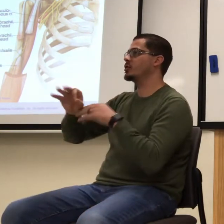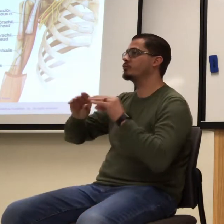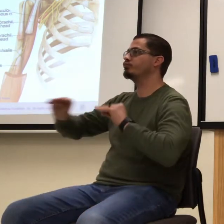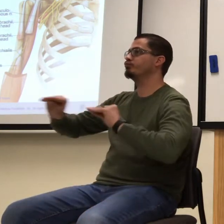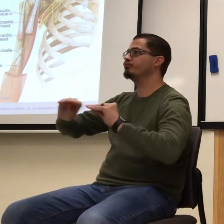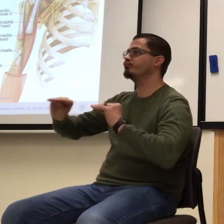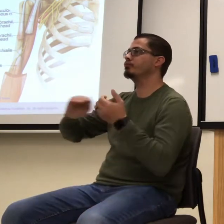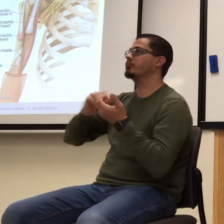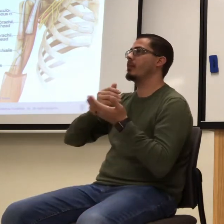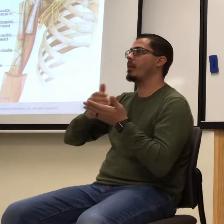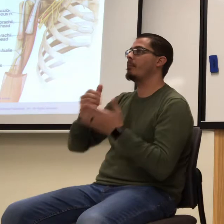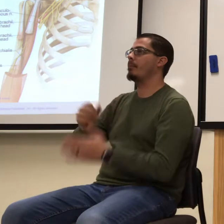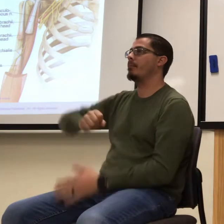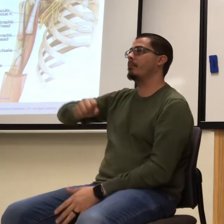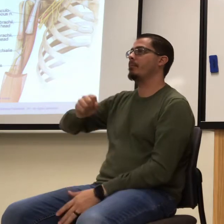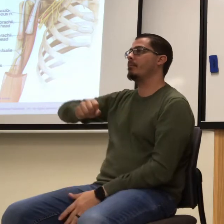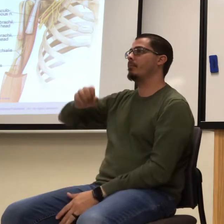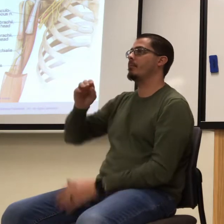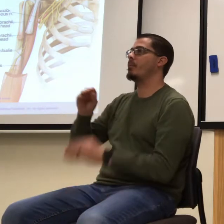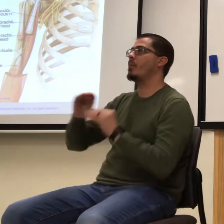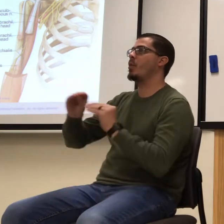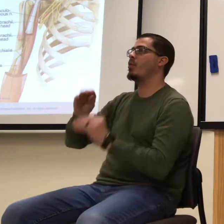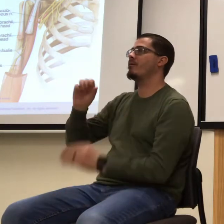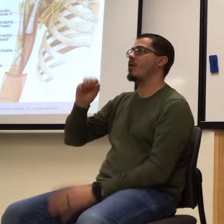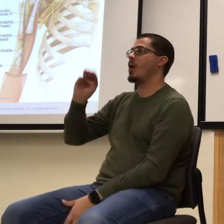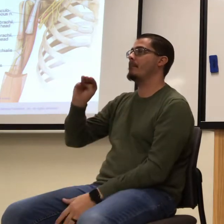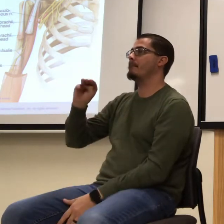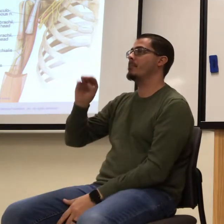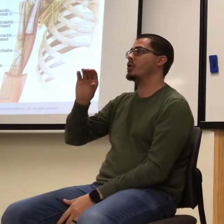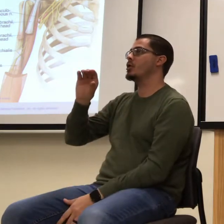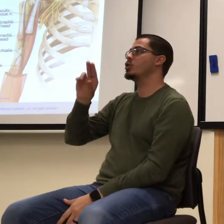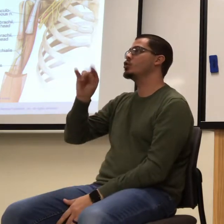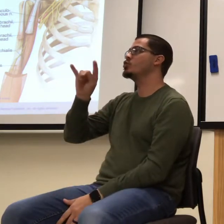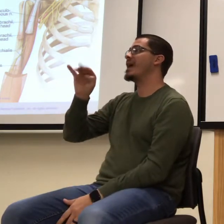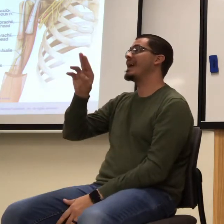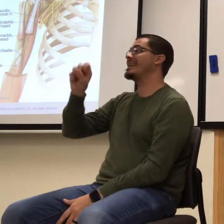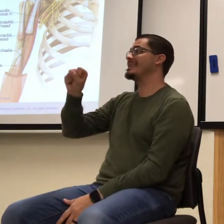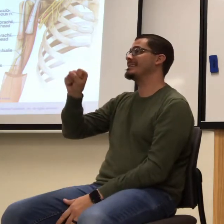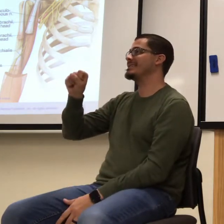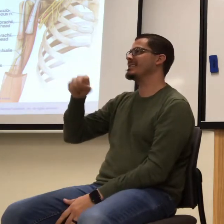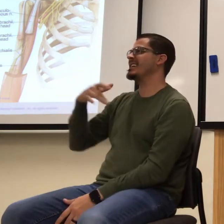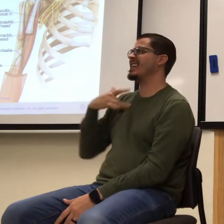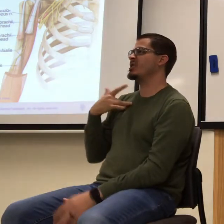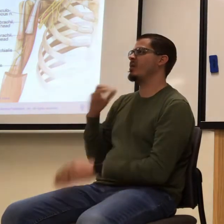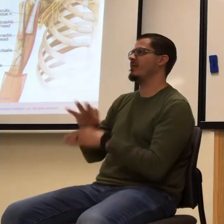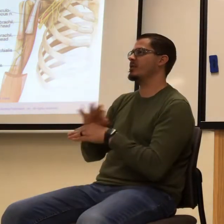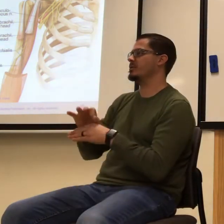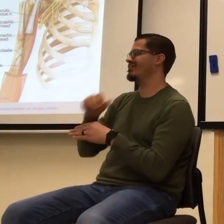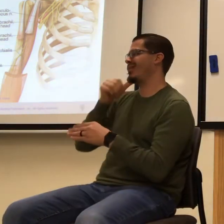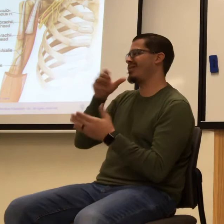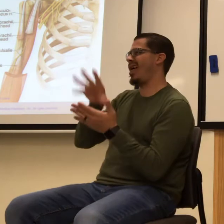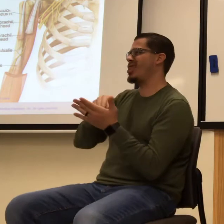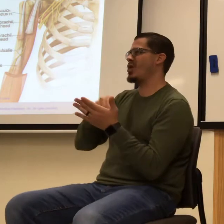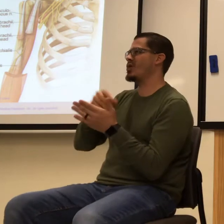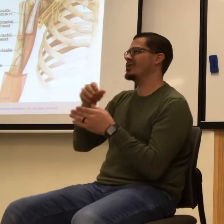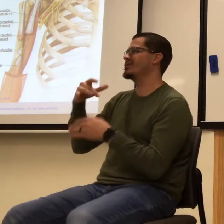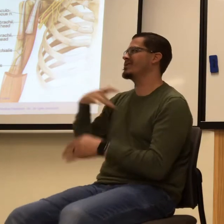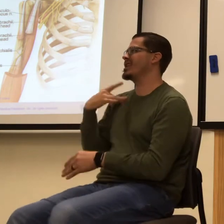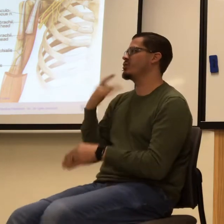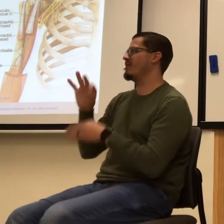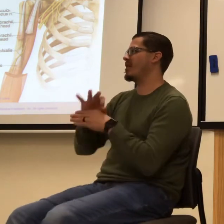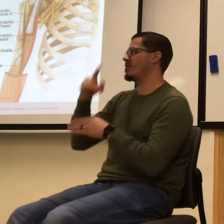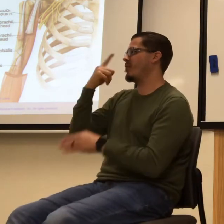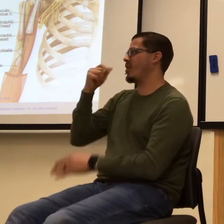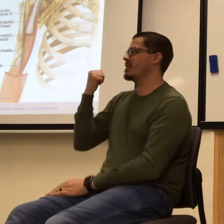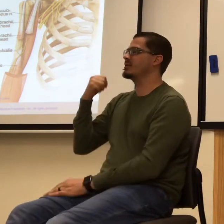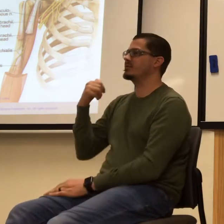helps you move your arm. The cutaneous is sensory function. We're not learning the sensory function for this nerve. It helps